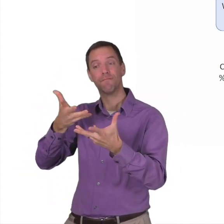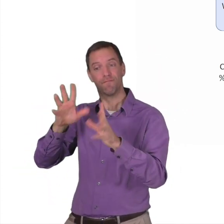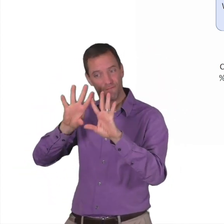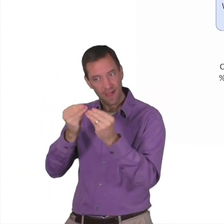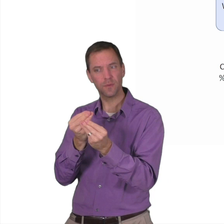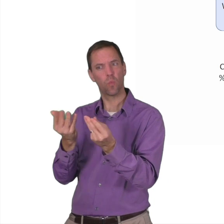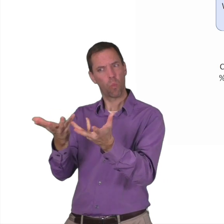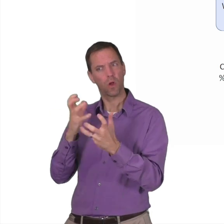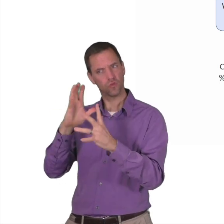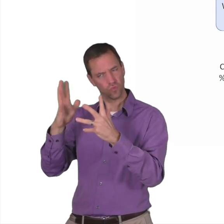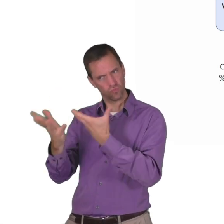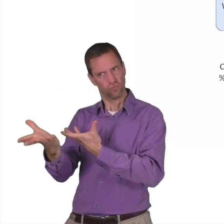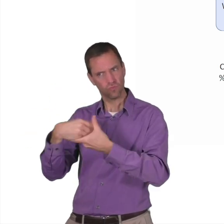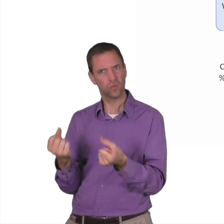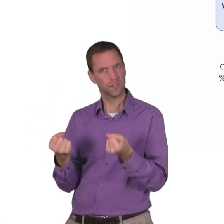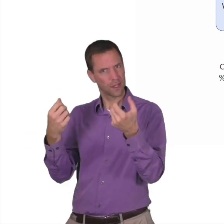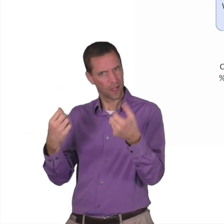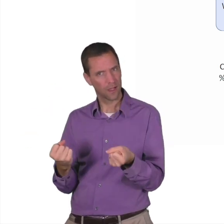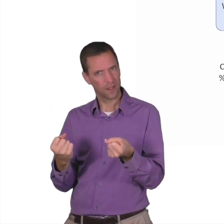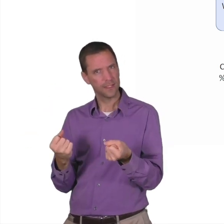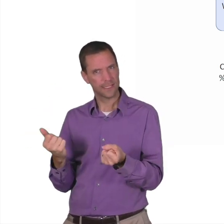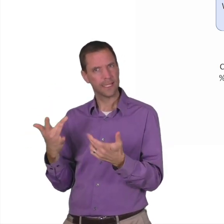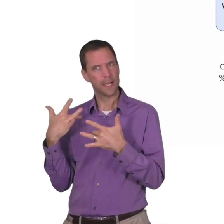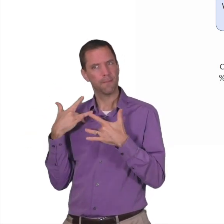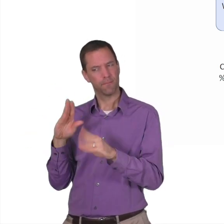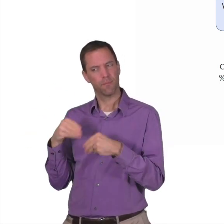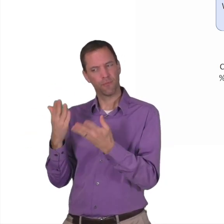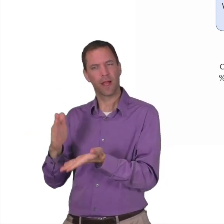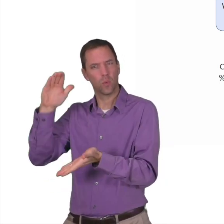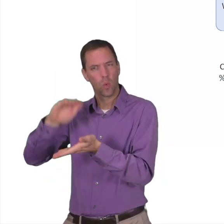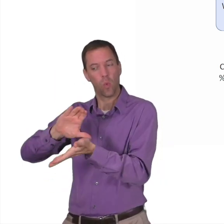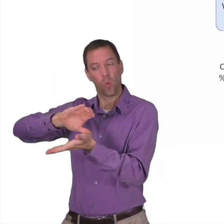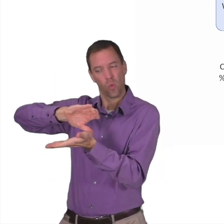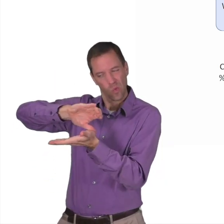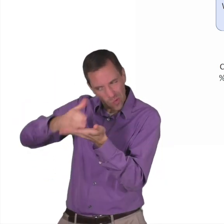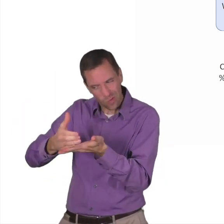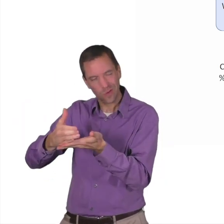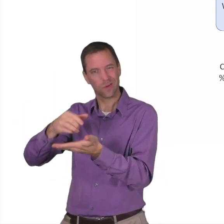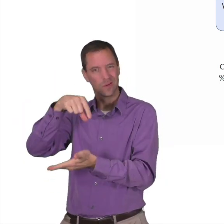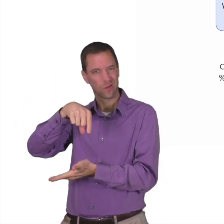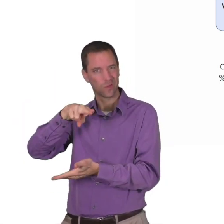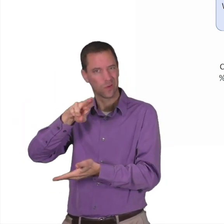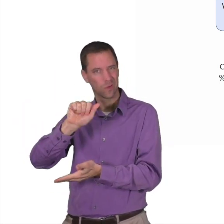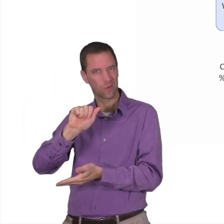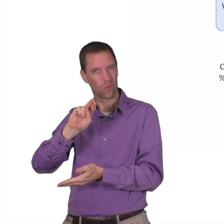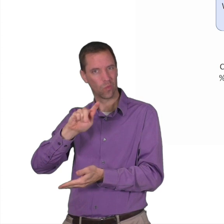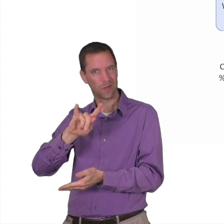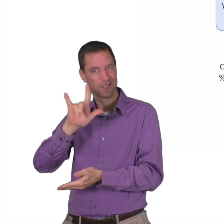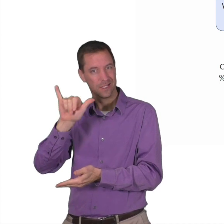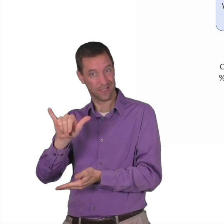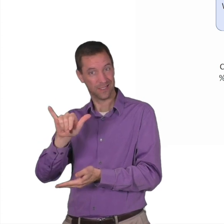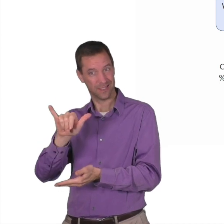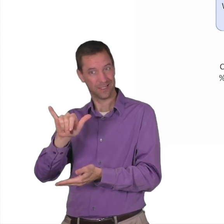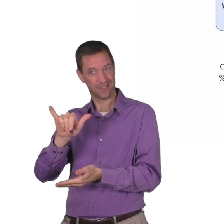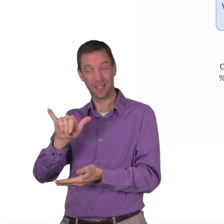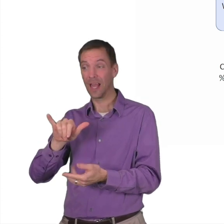that even when hearing families want to include signing in their child's input, they tend to provide a low amount